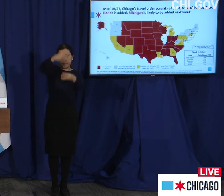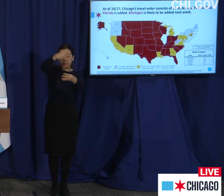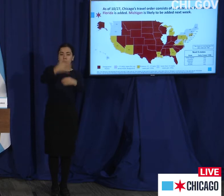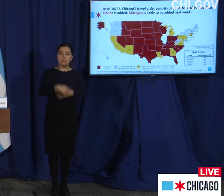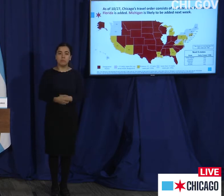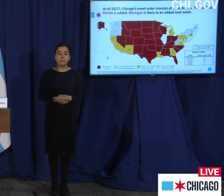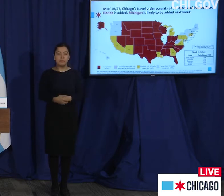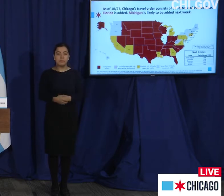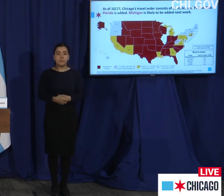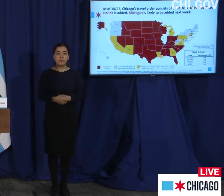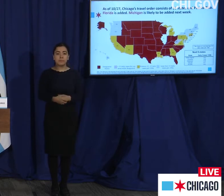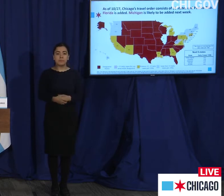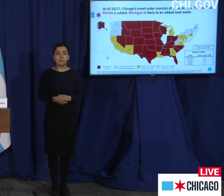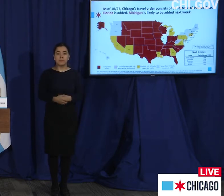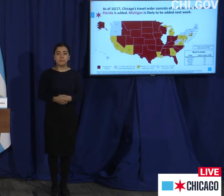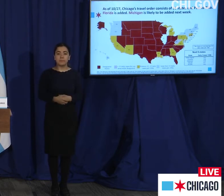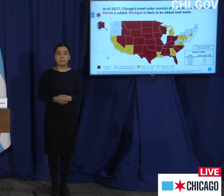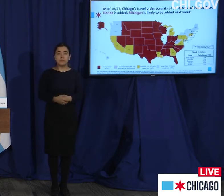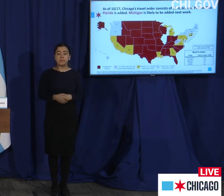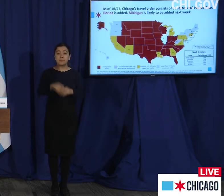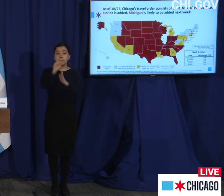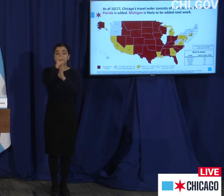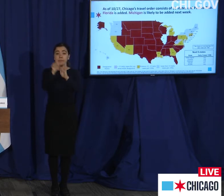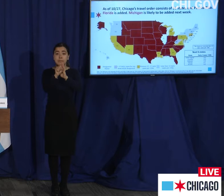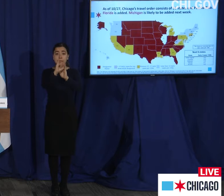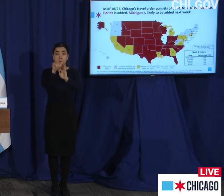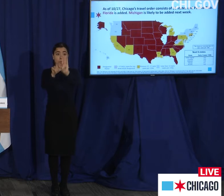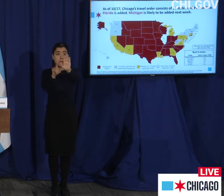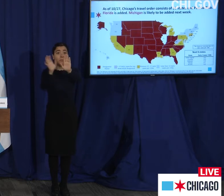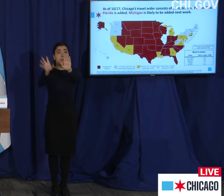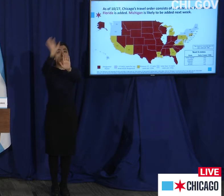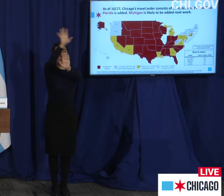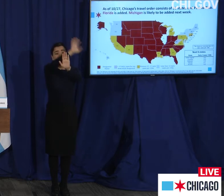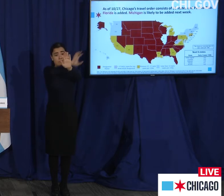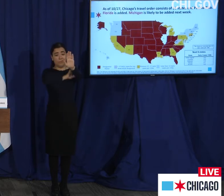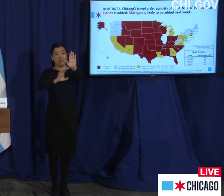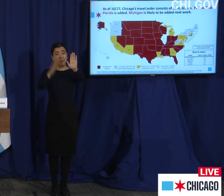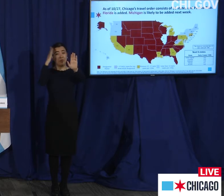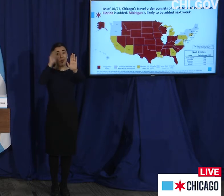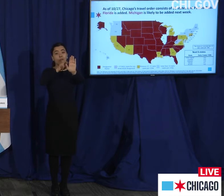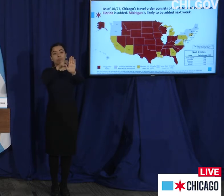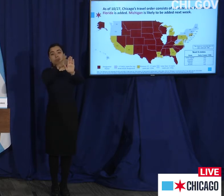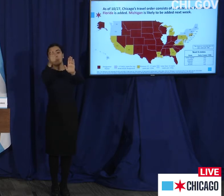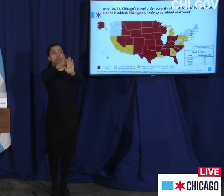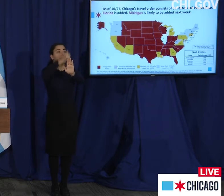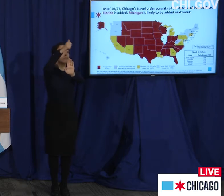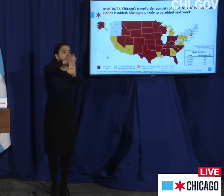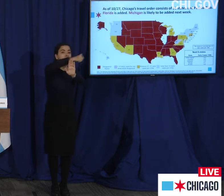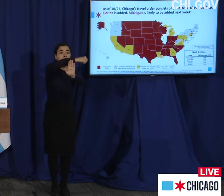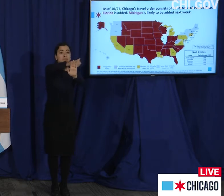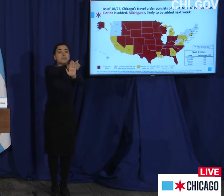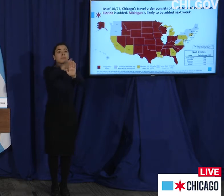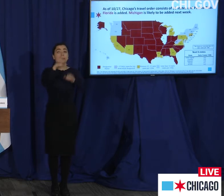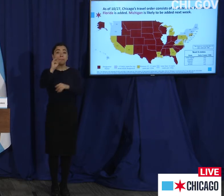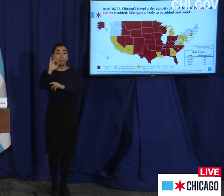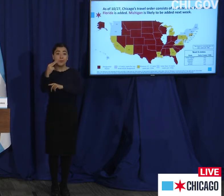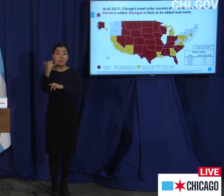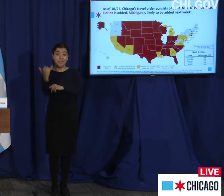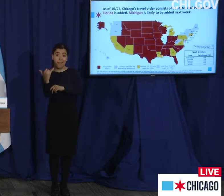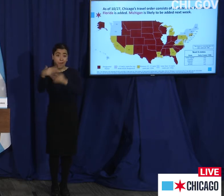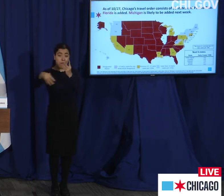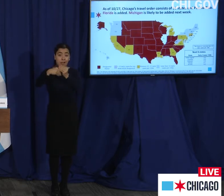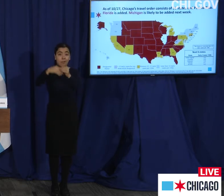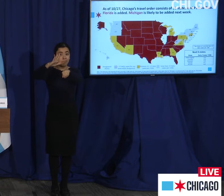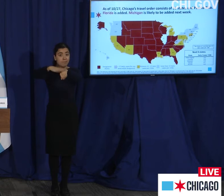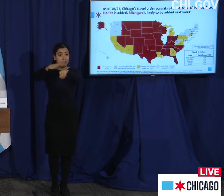Just as we've done for other neighboring states where we know there's a lot of travel, we've added Michigan to the warning list. If we